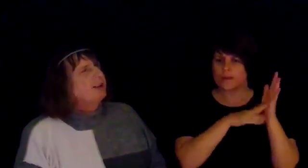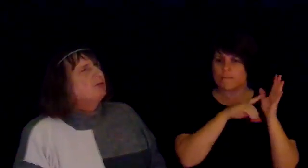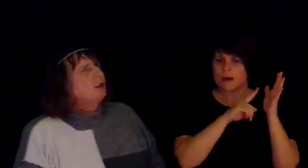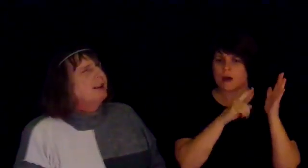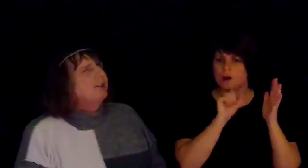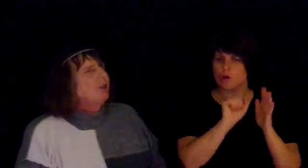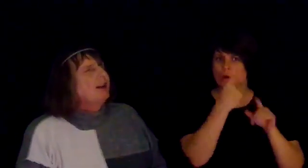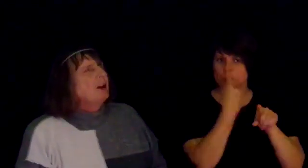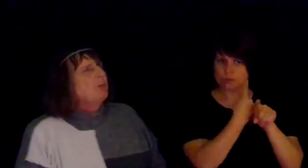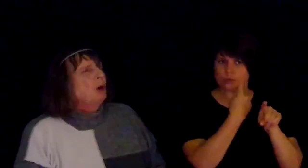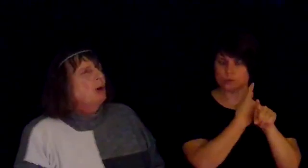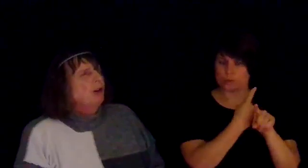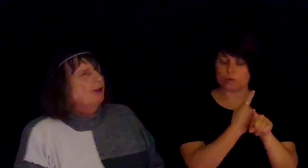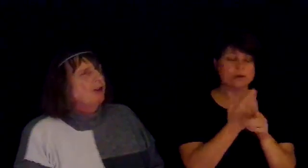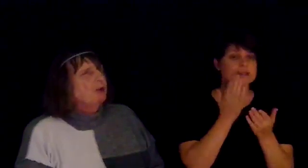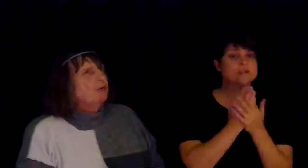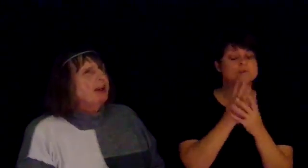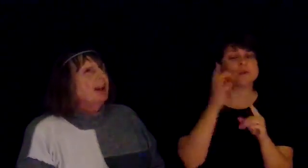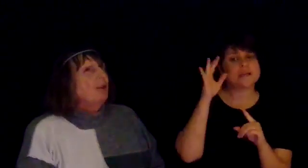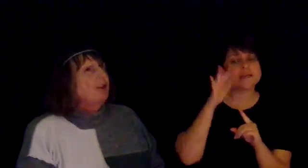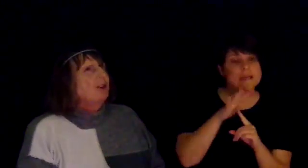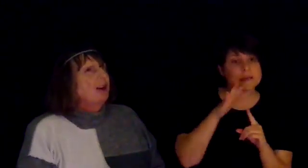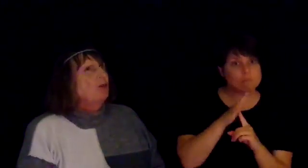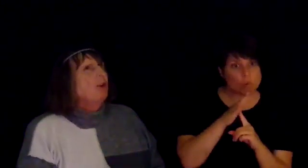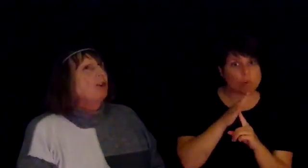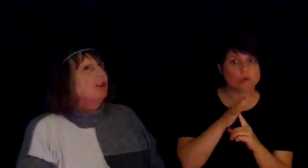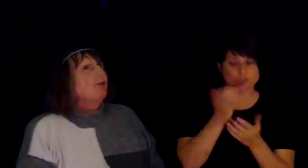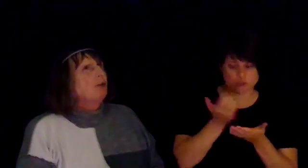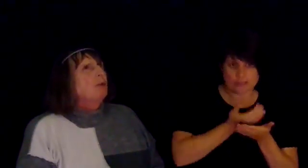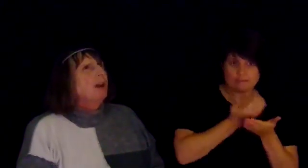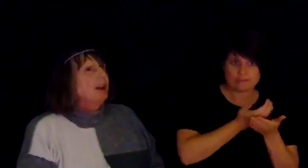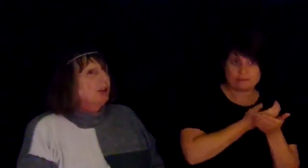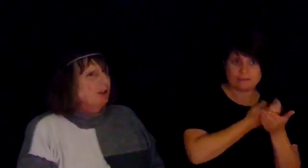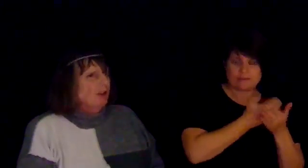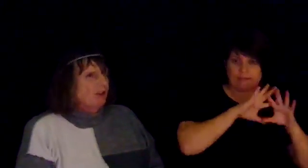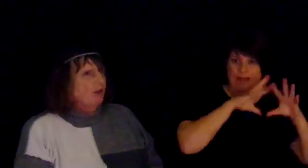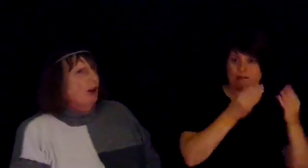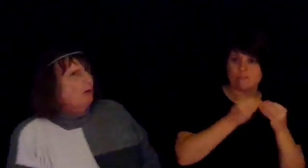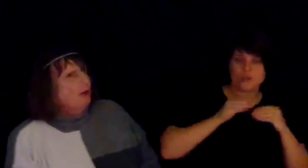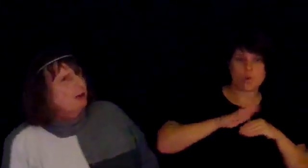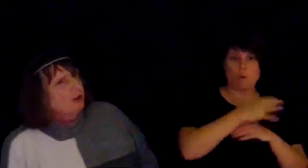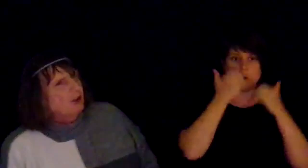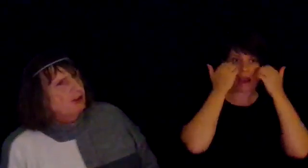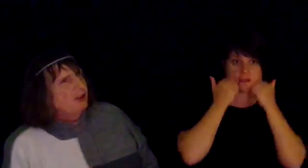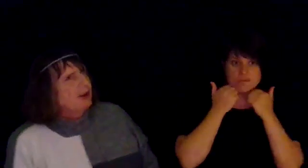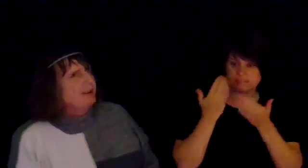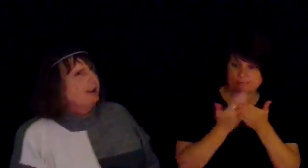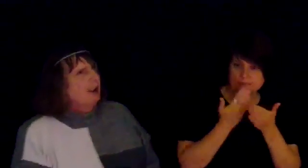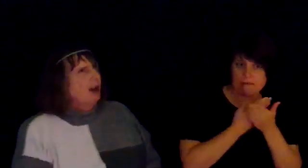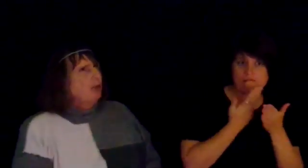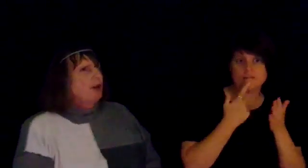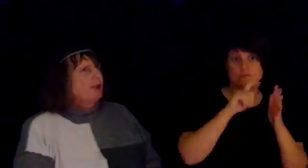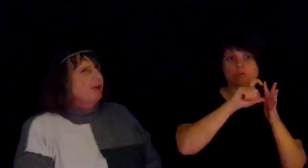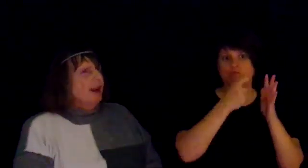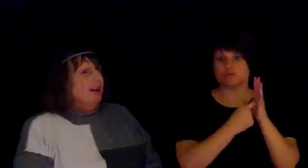before, it's really, really important to back up everything with some form of evidence, whether it's a doctor's